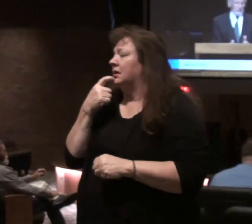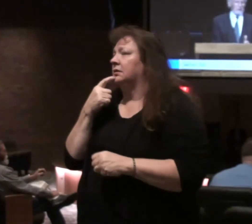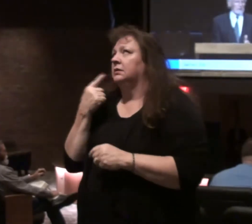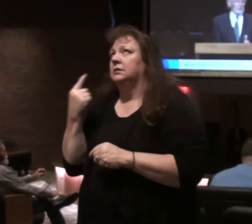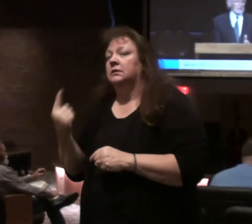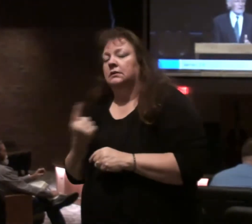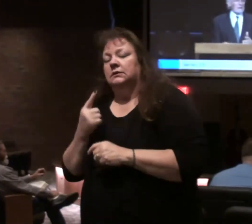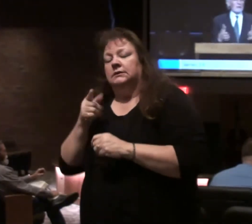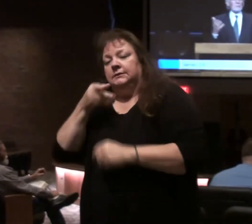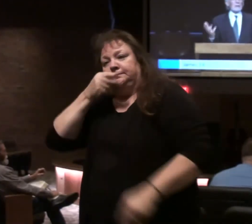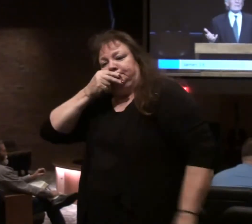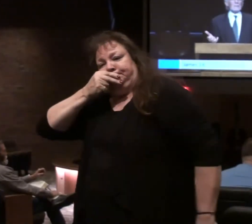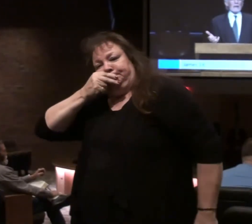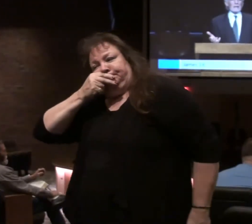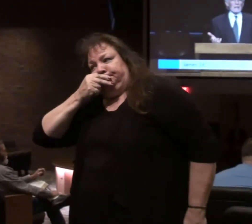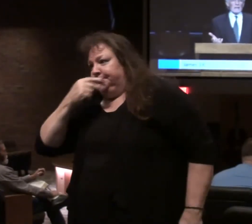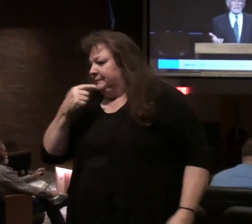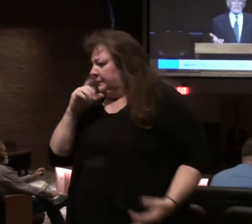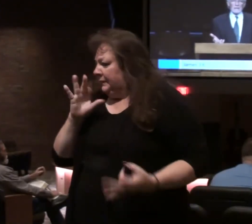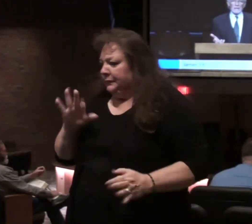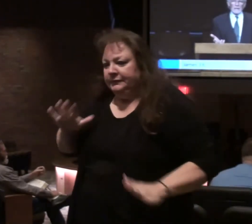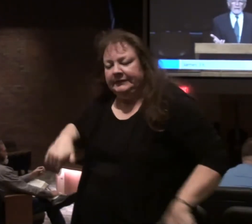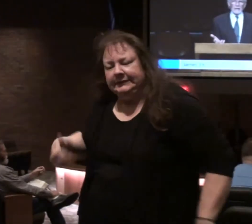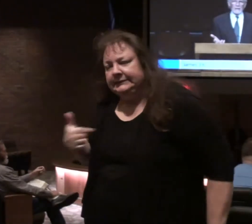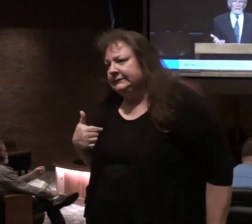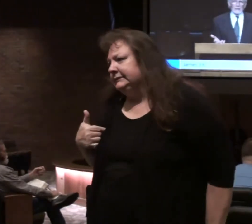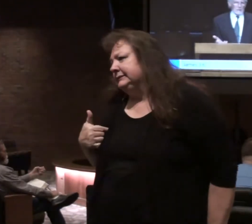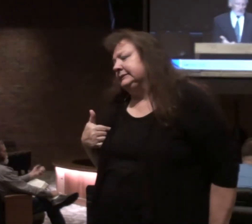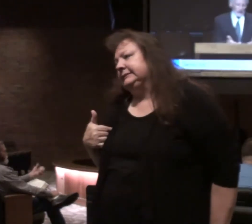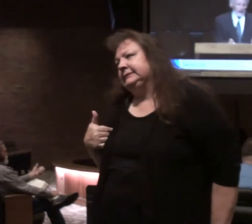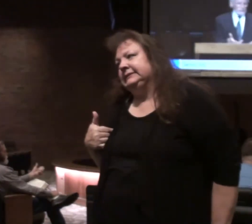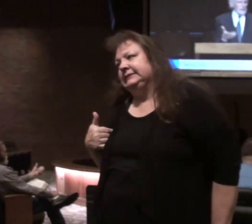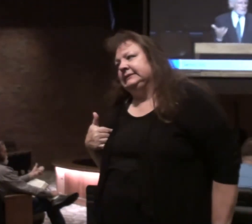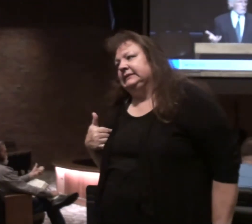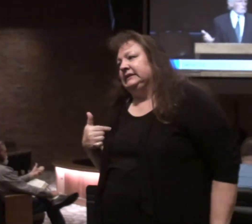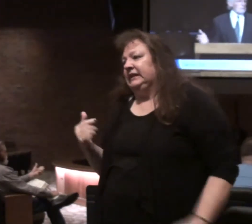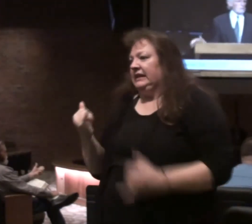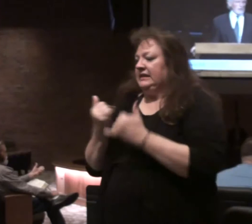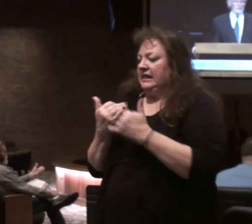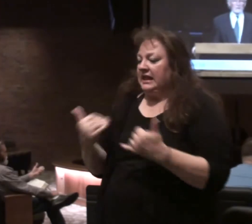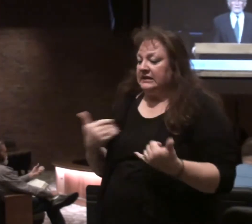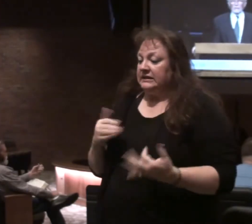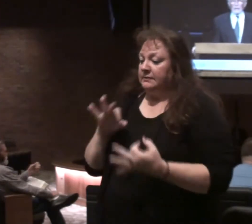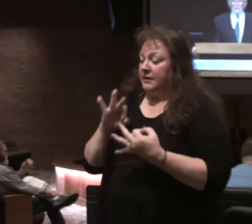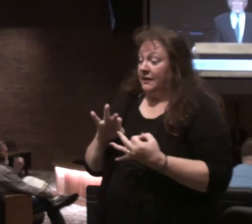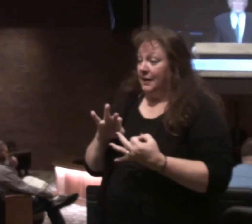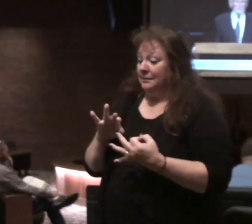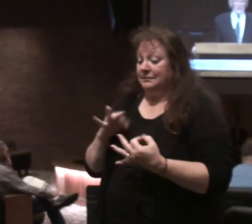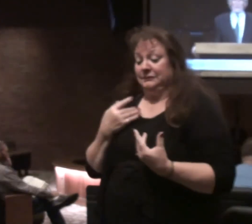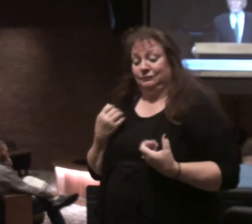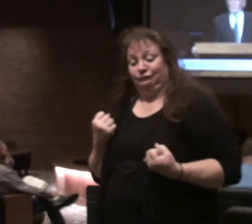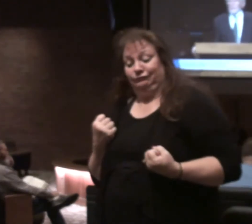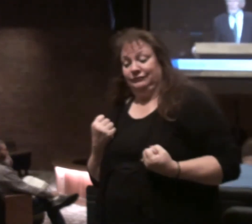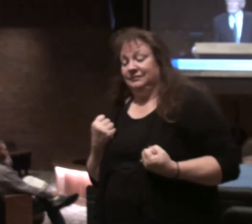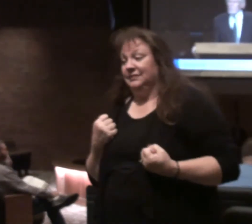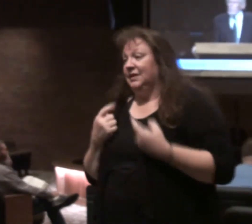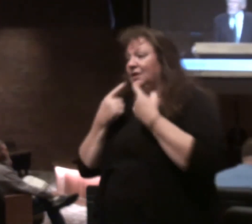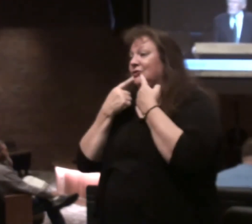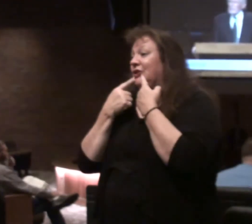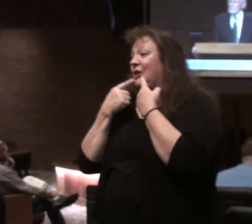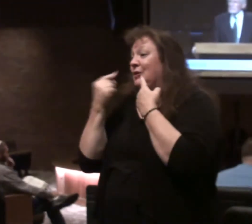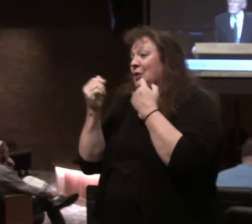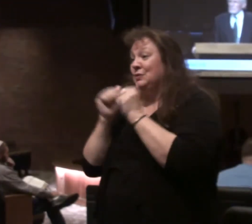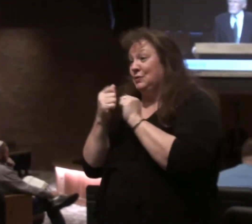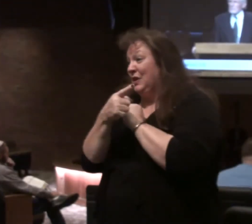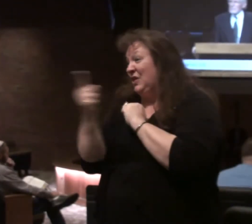work. But I know I'm not perfected. And he said the last thing that will be perfected is your tongue. You just take it with you everywhere.